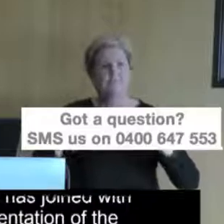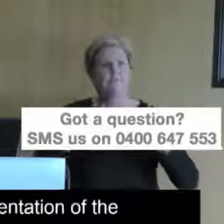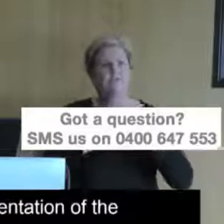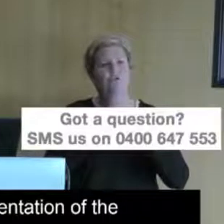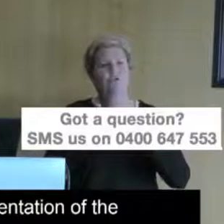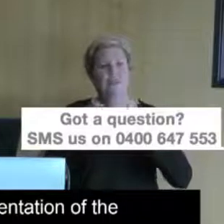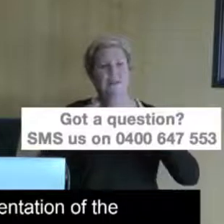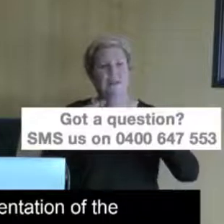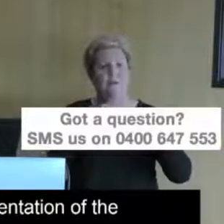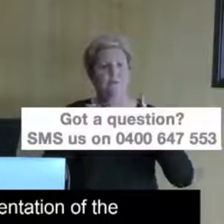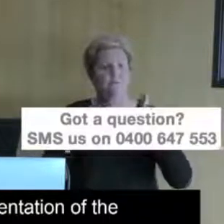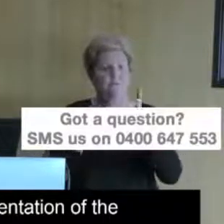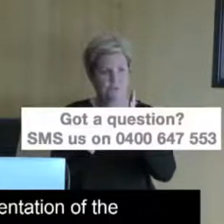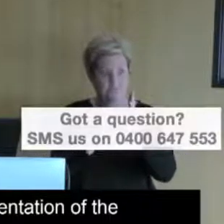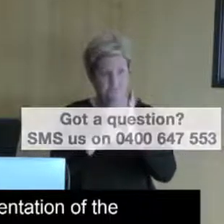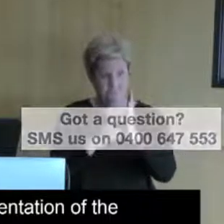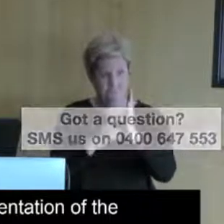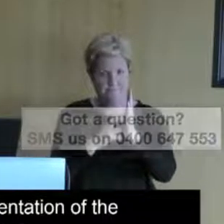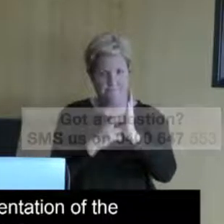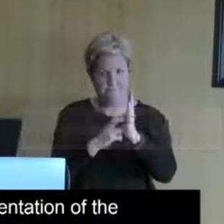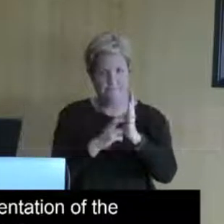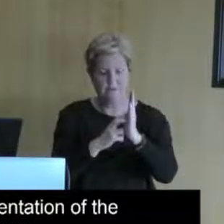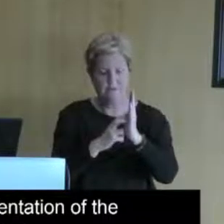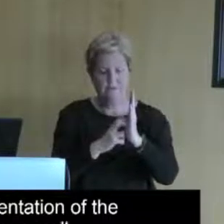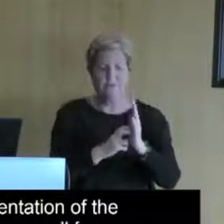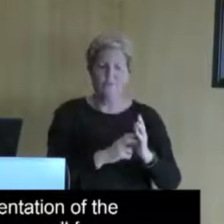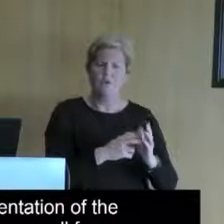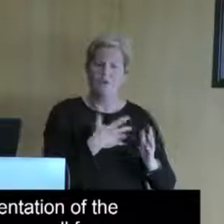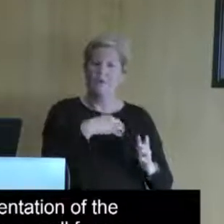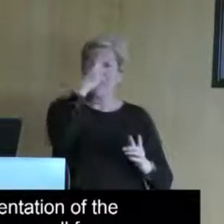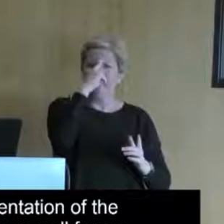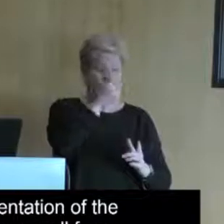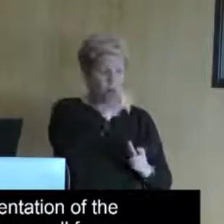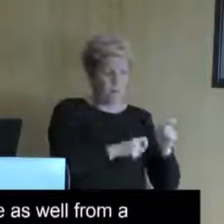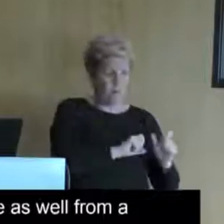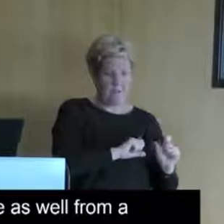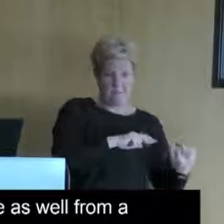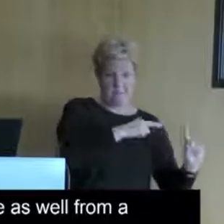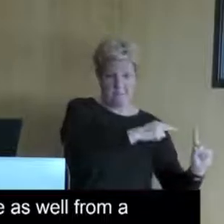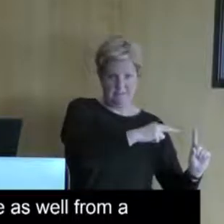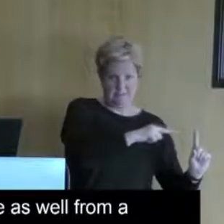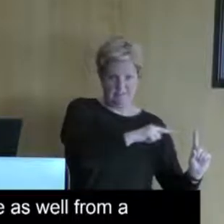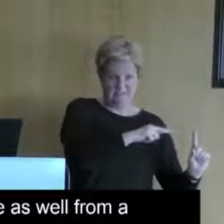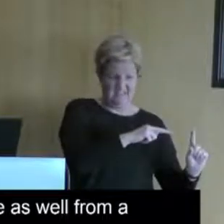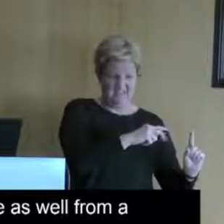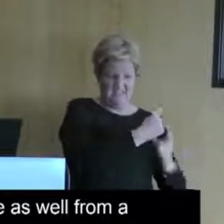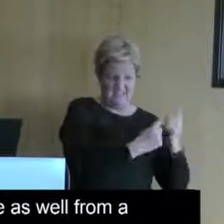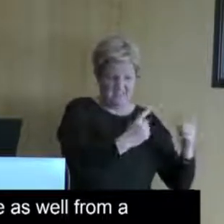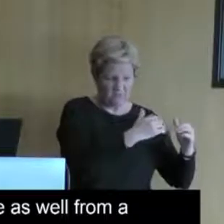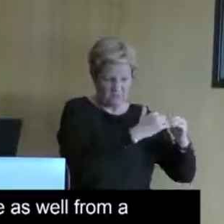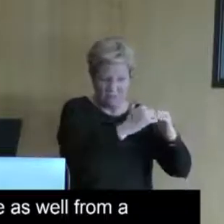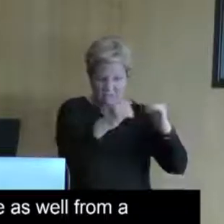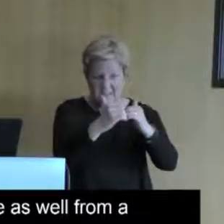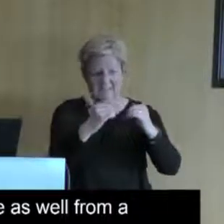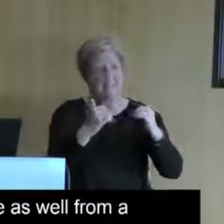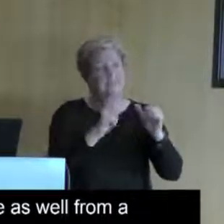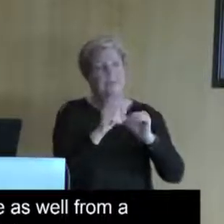the community housing sector has joined with the department as a partner in